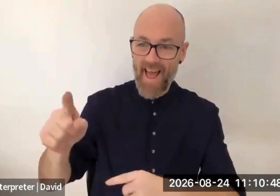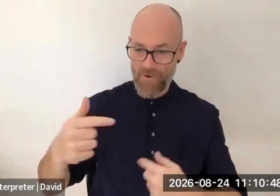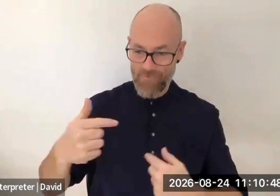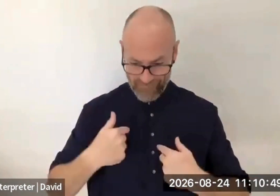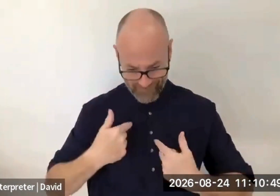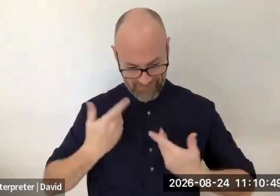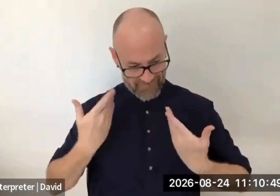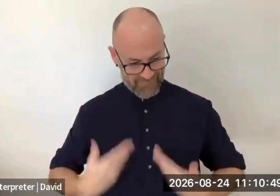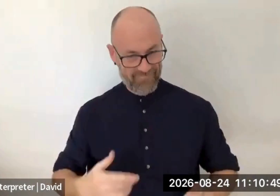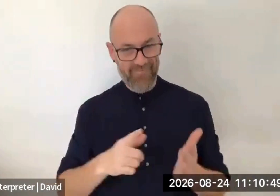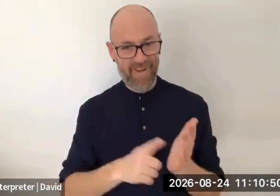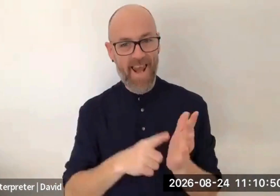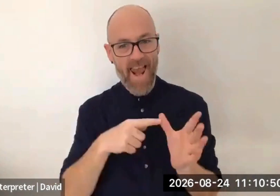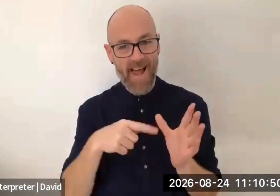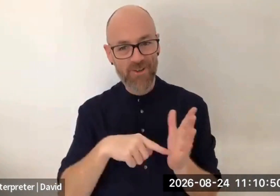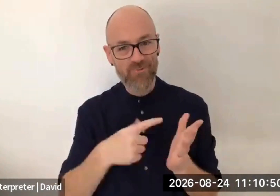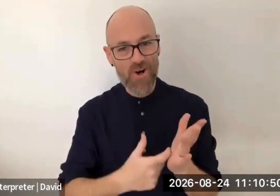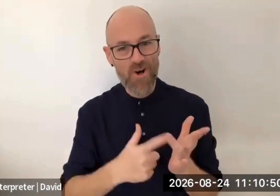please.